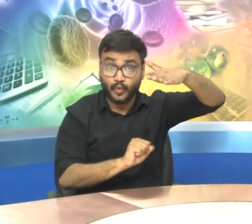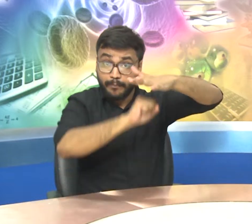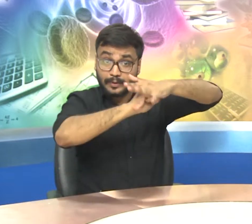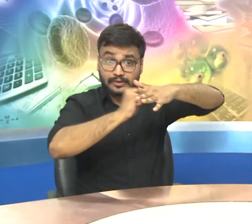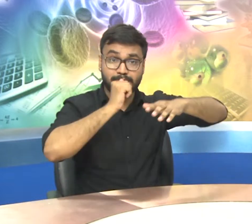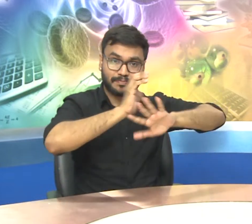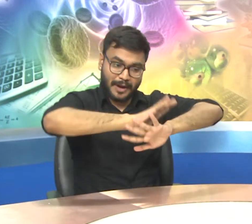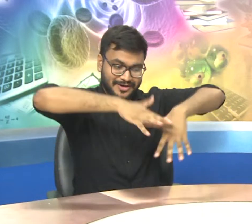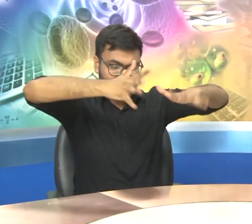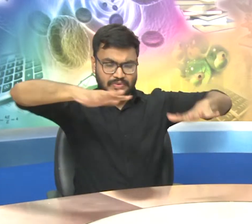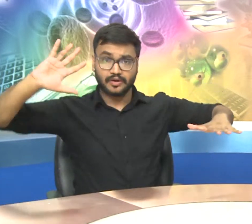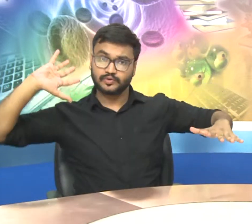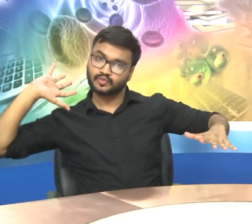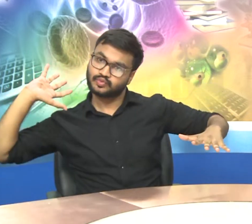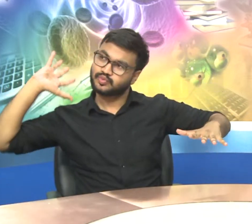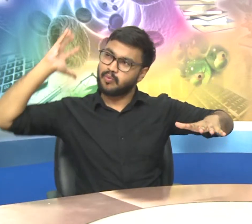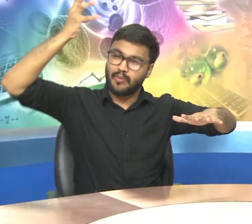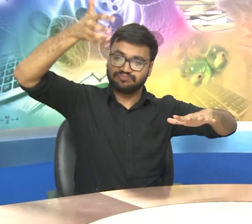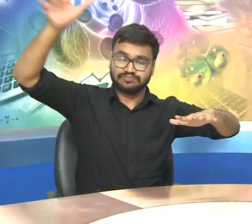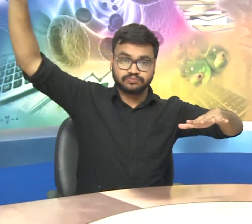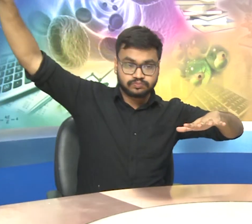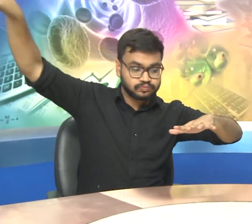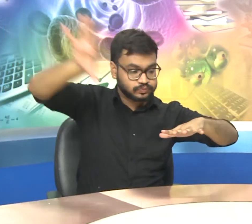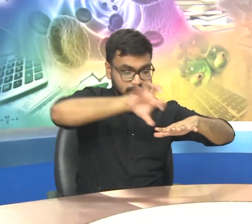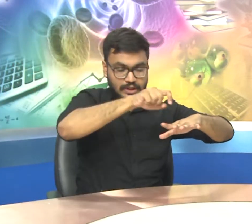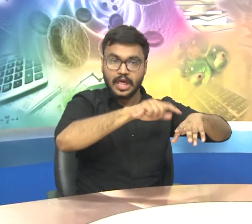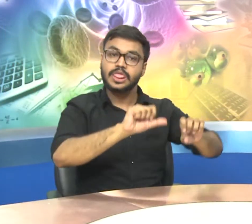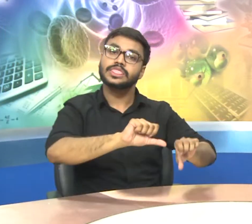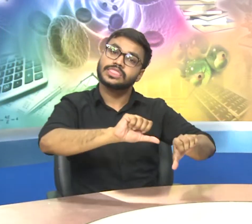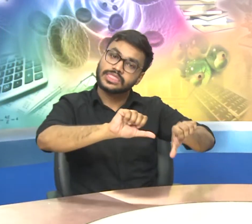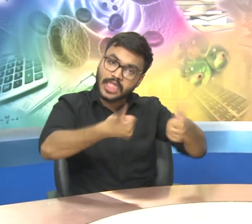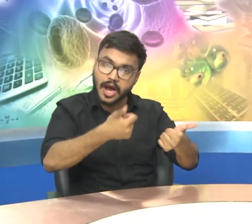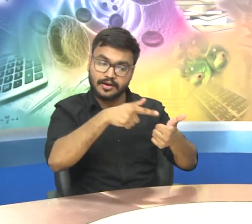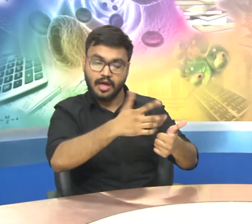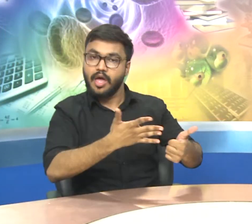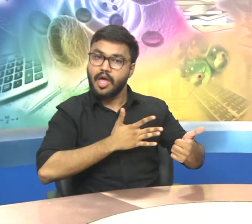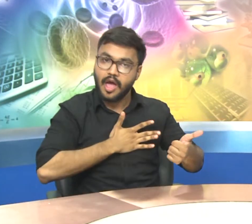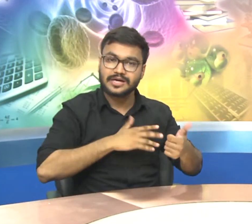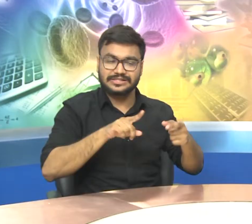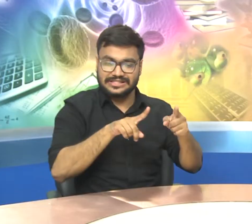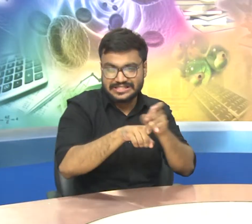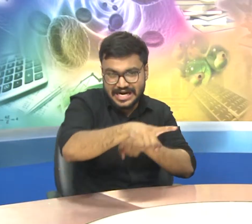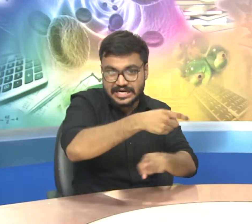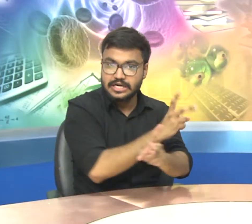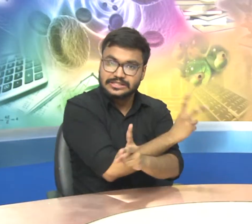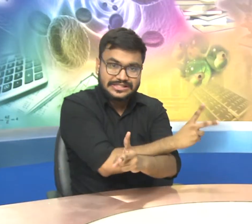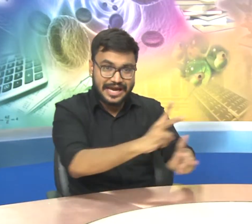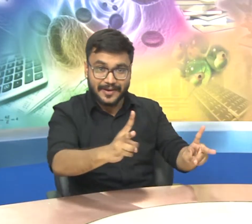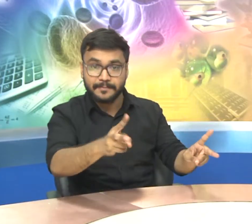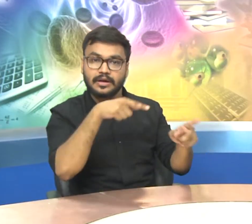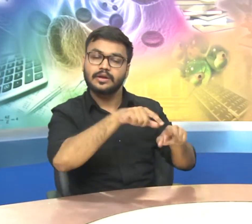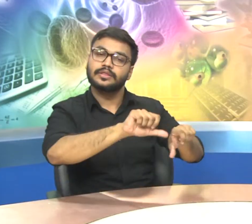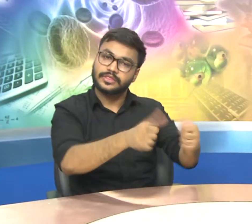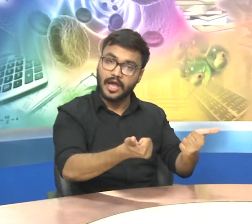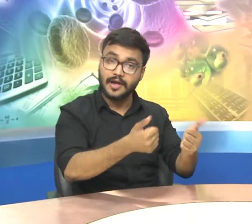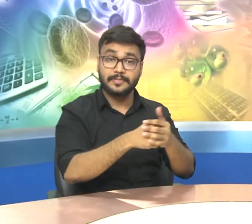is euphotic zone, or we can say well-lit zone. It